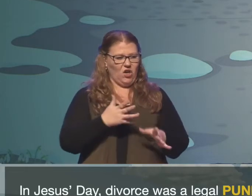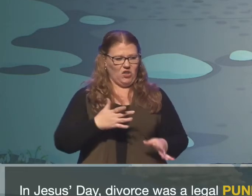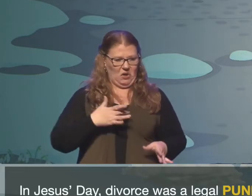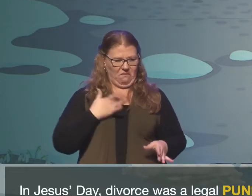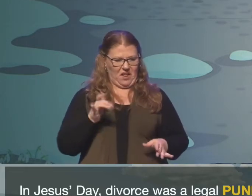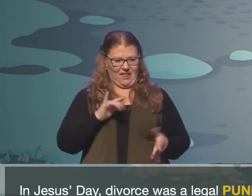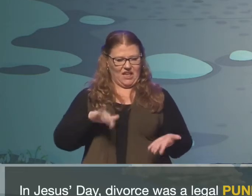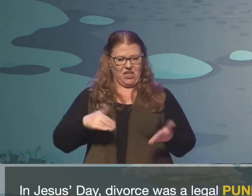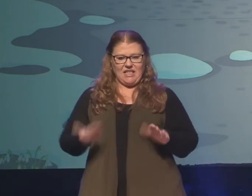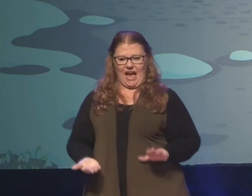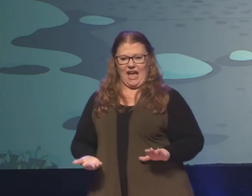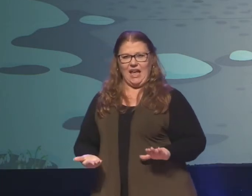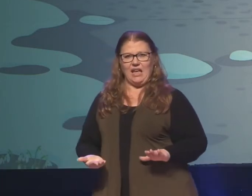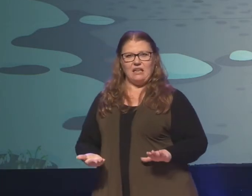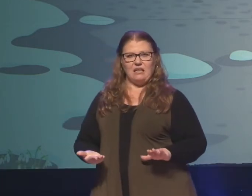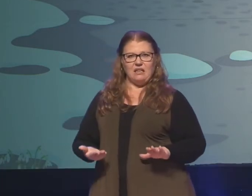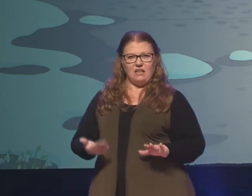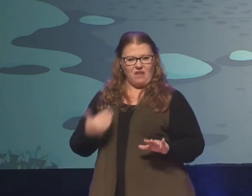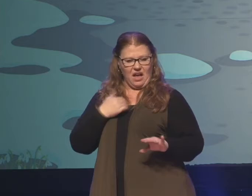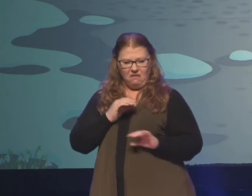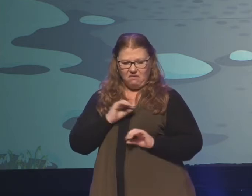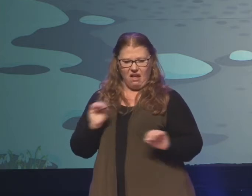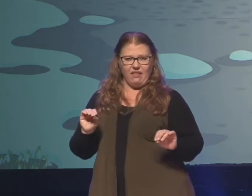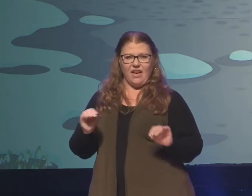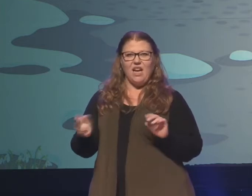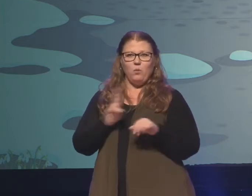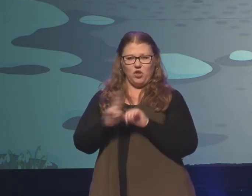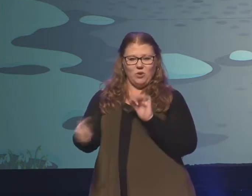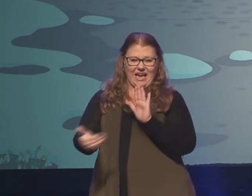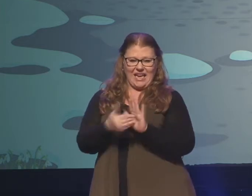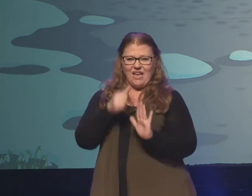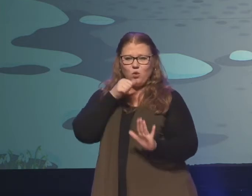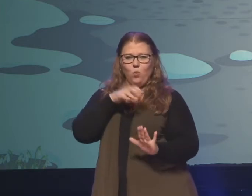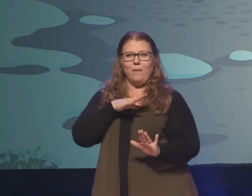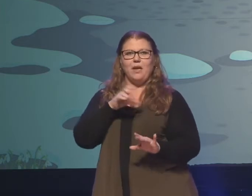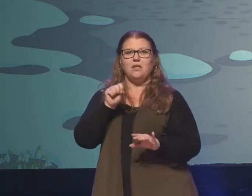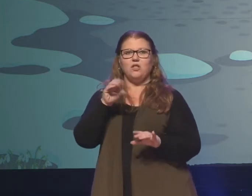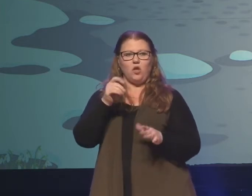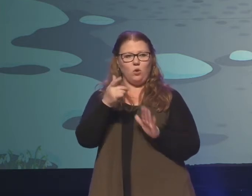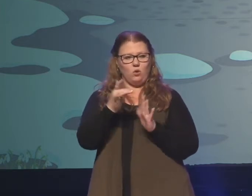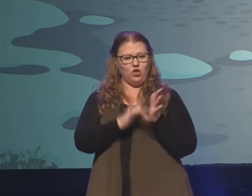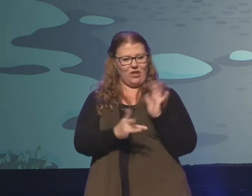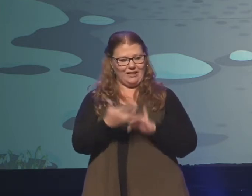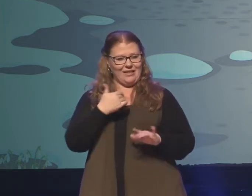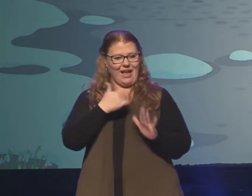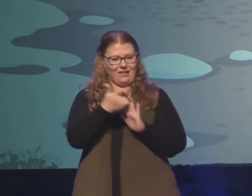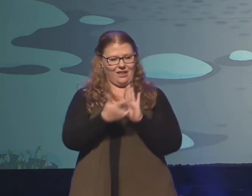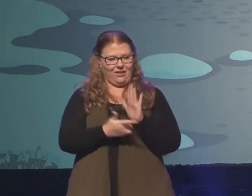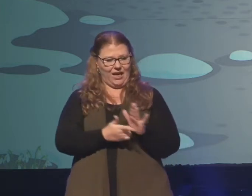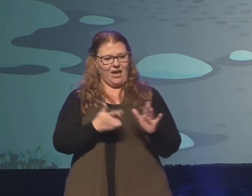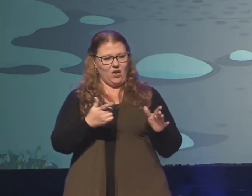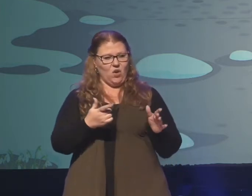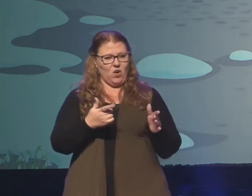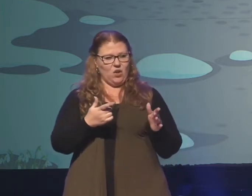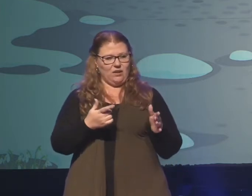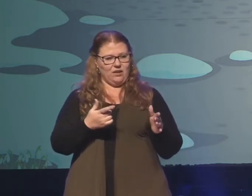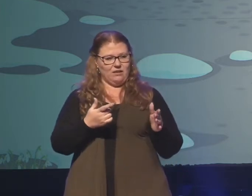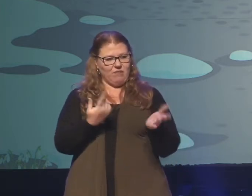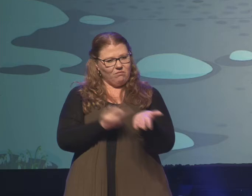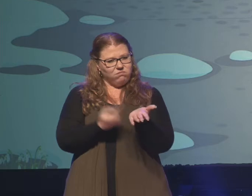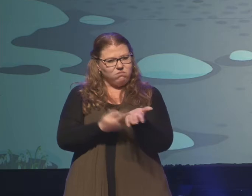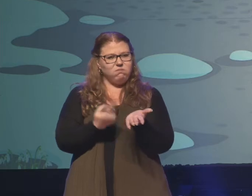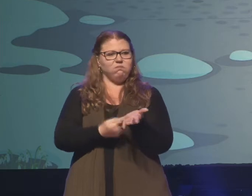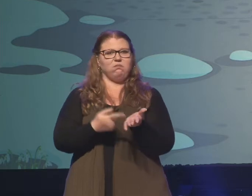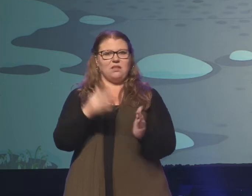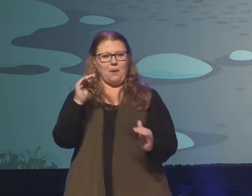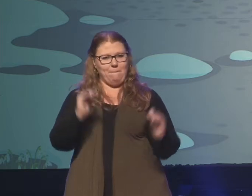dead. And it was primarily used against women. And so Jesus is making this legal argument to balance the scales, to still speak to